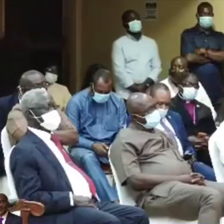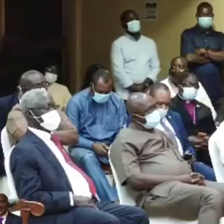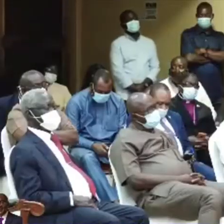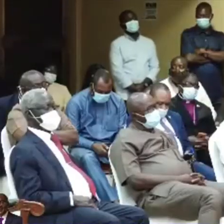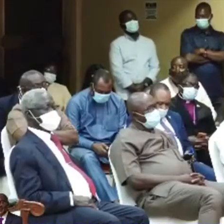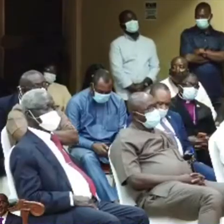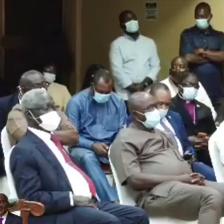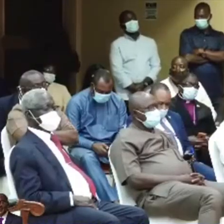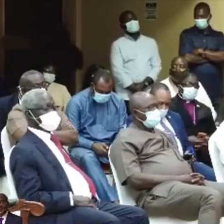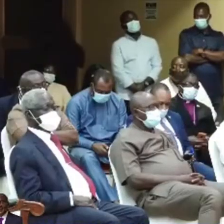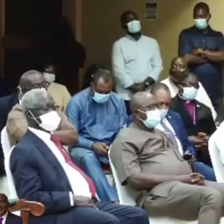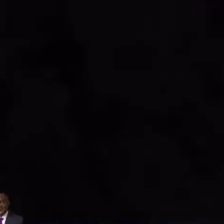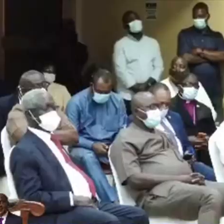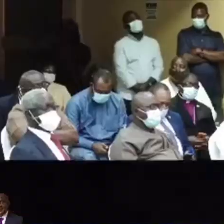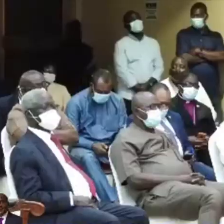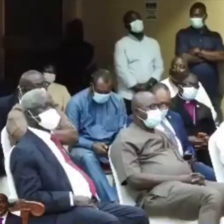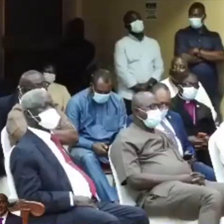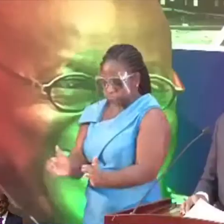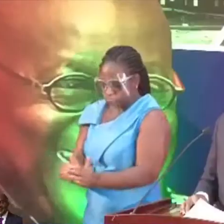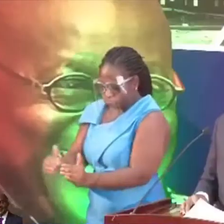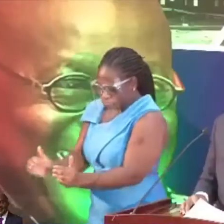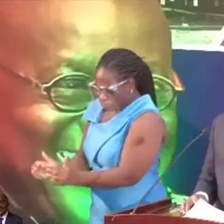the development of